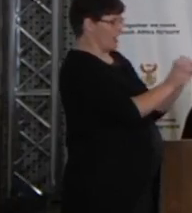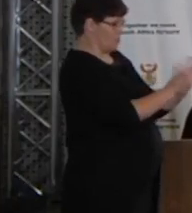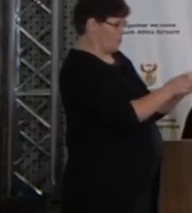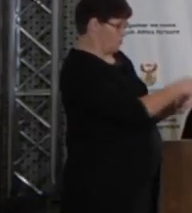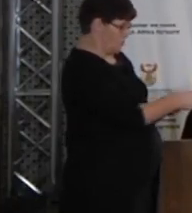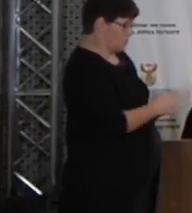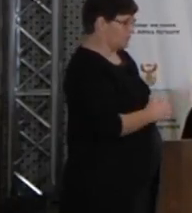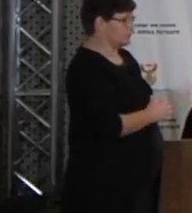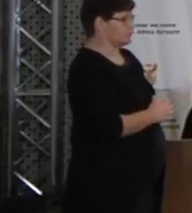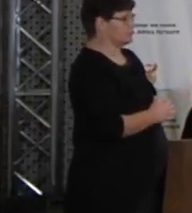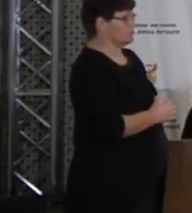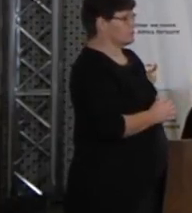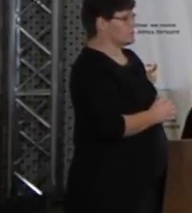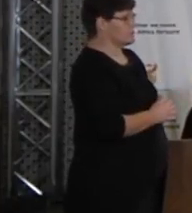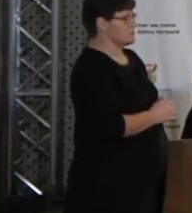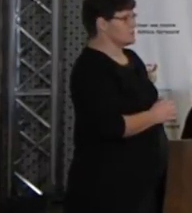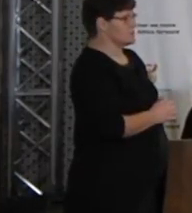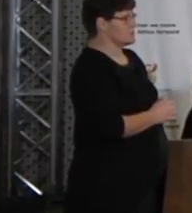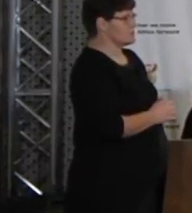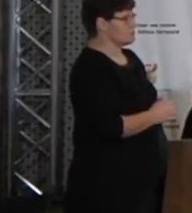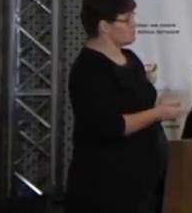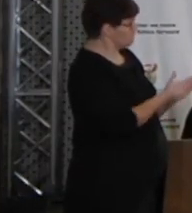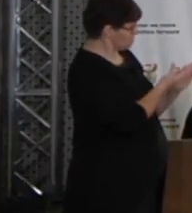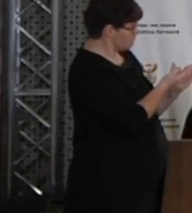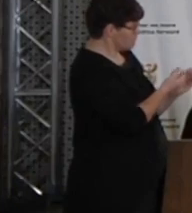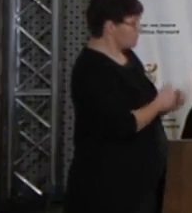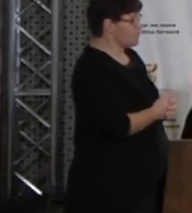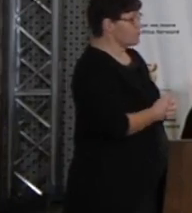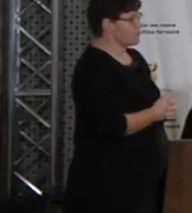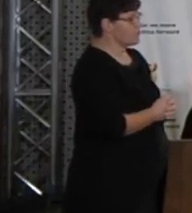Okay, Marissa, you have the platform.